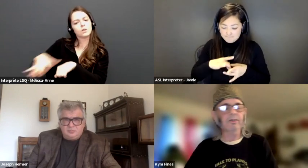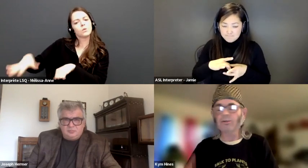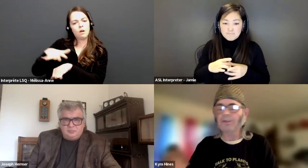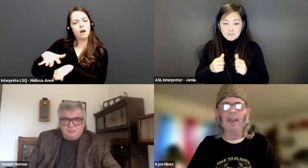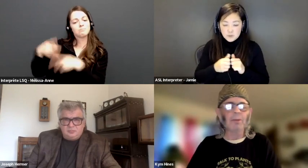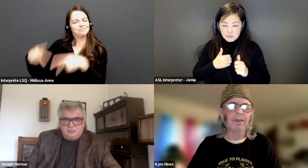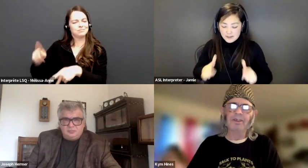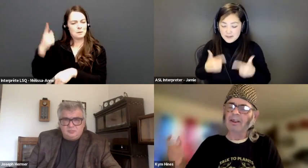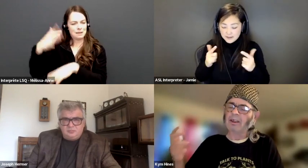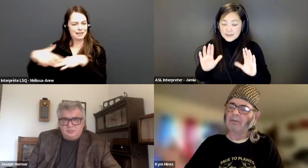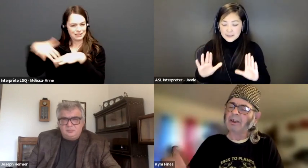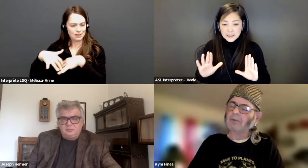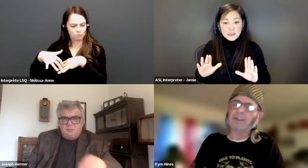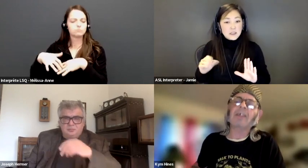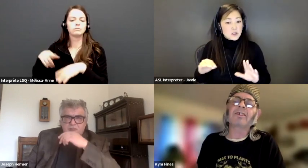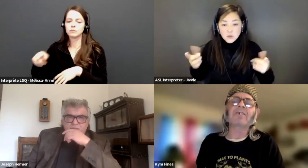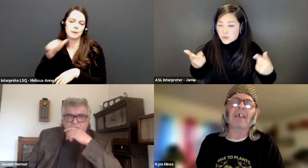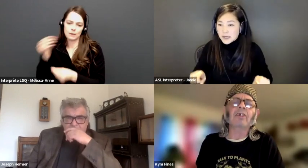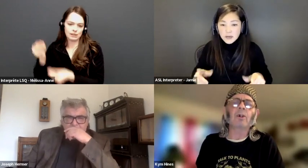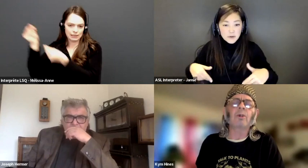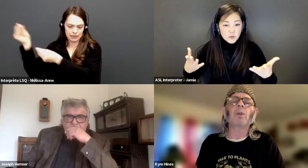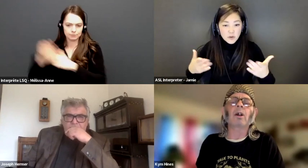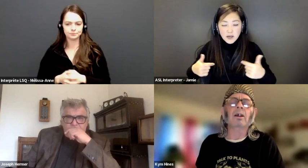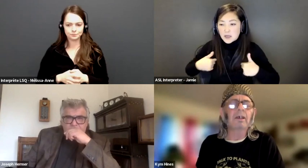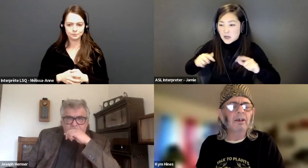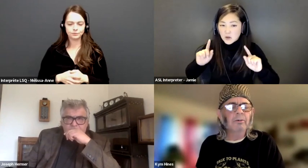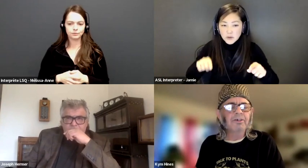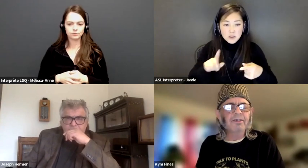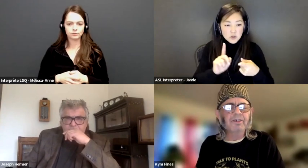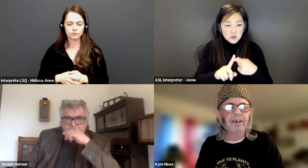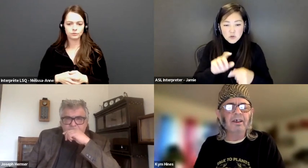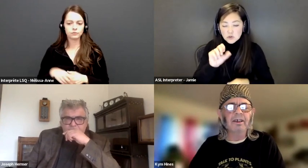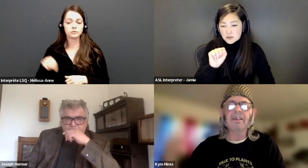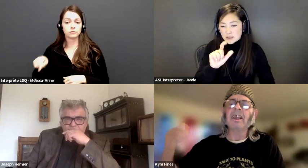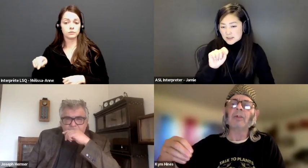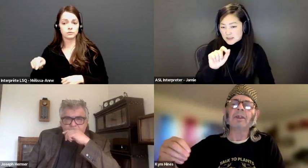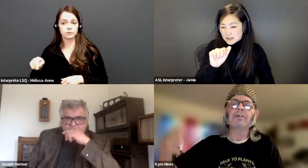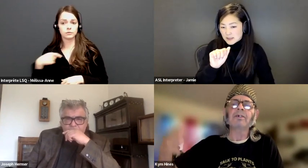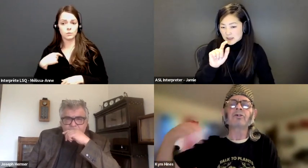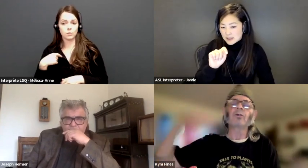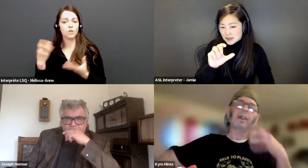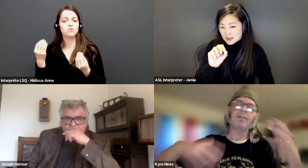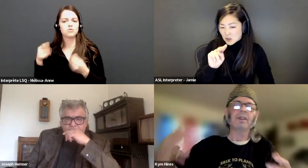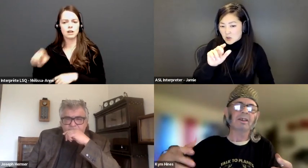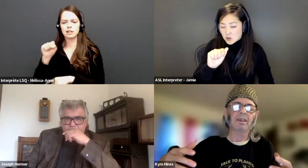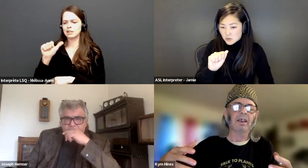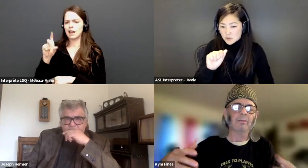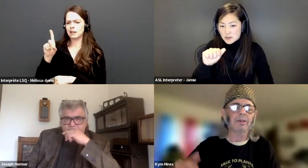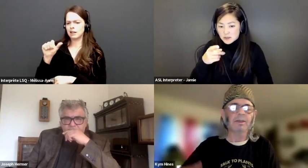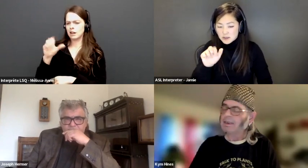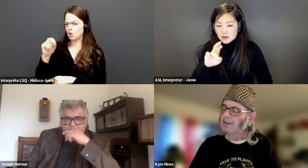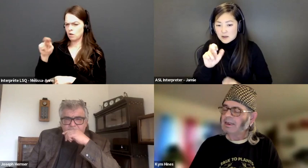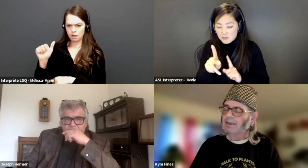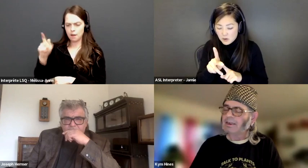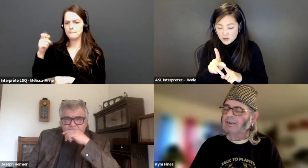stay real. So what's happened is I went in one day to Stadacona Park, which is an encampment, trying to be an